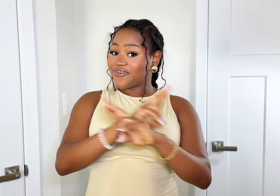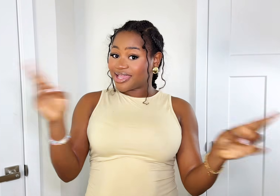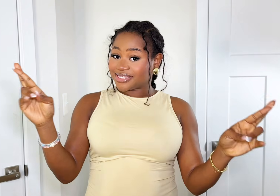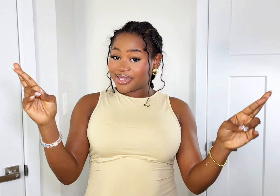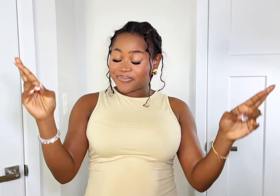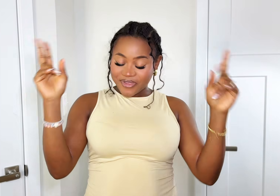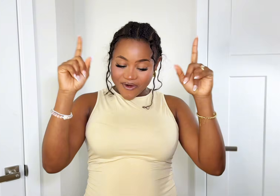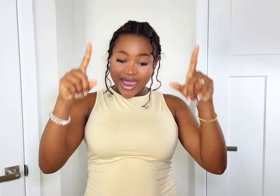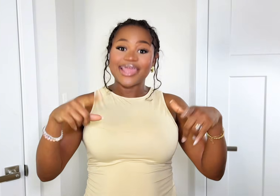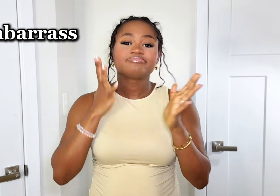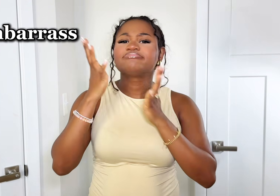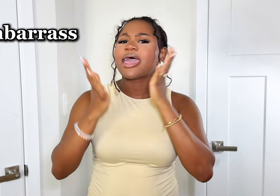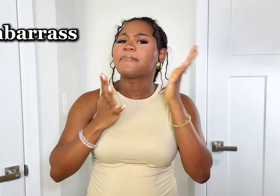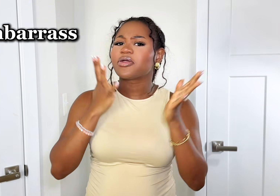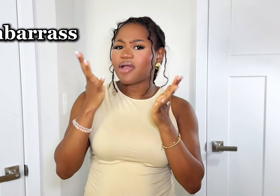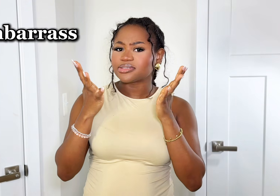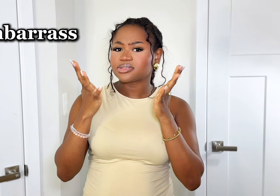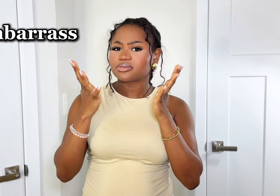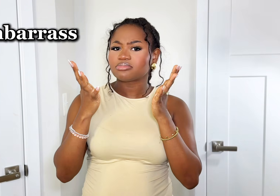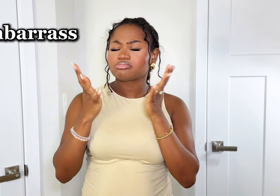ready? Alright, embarrassed.